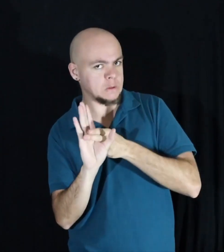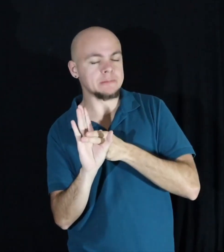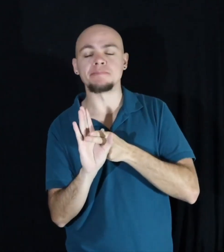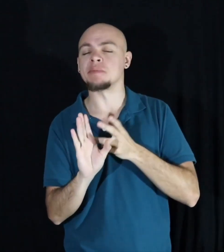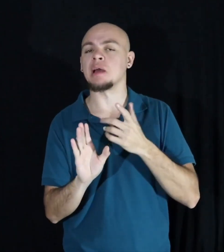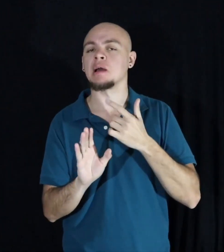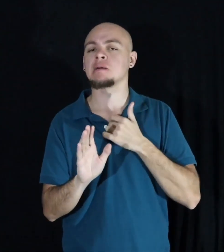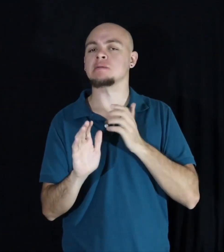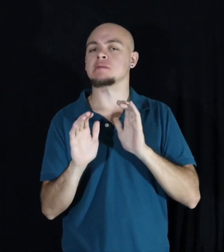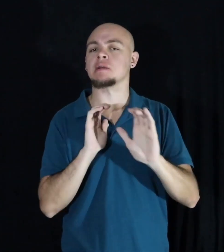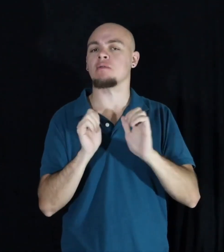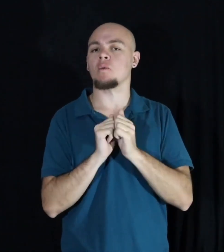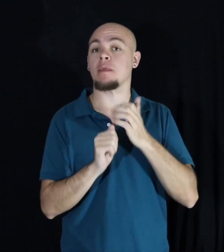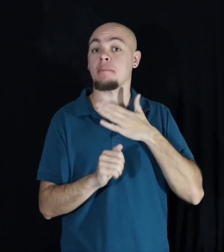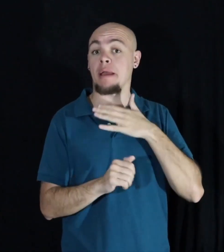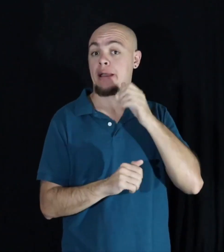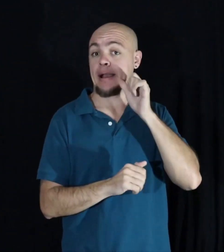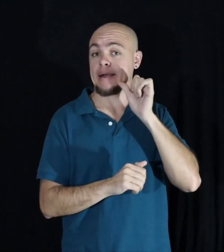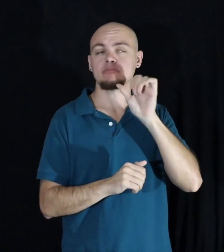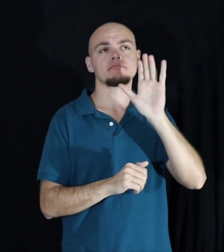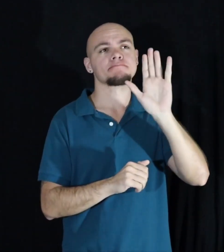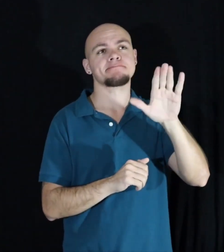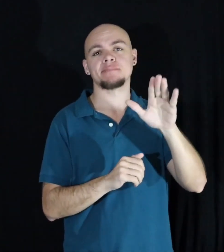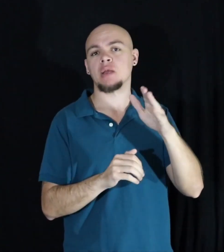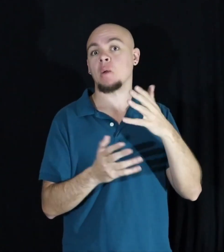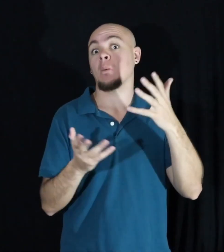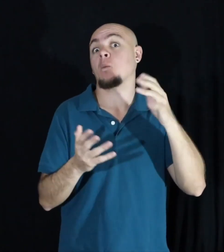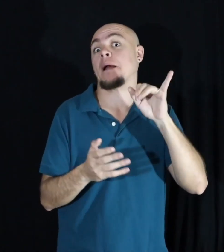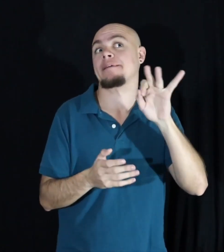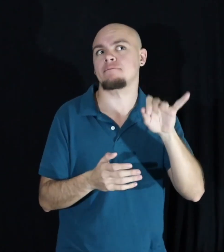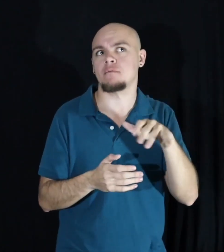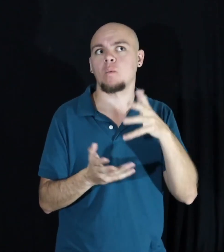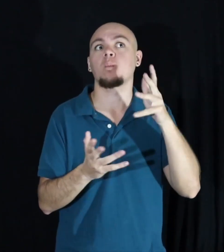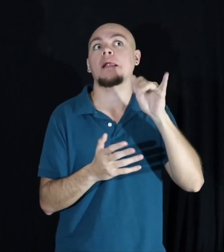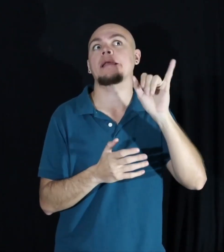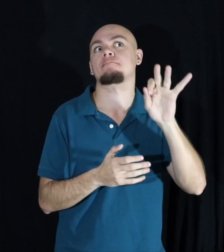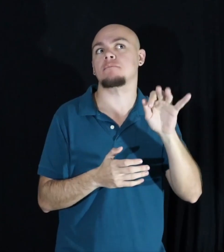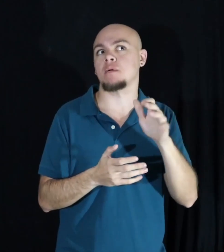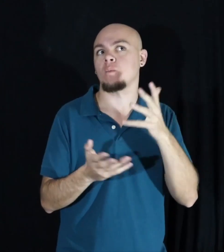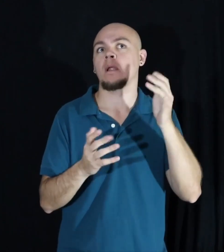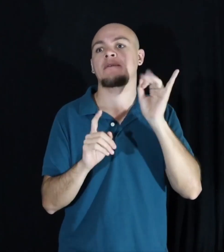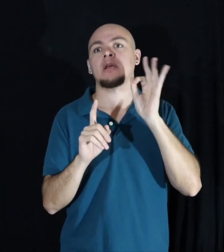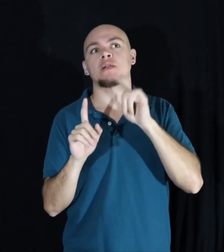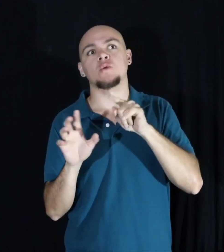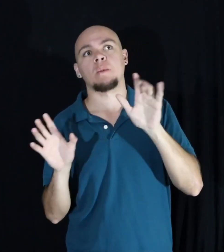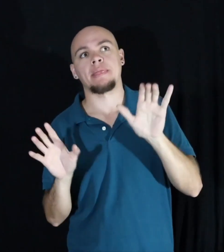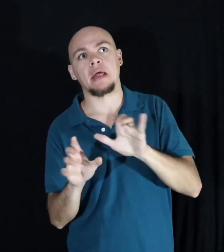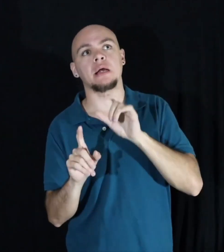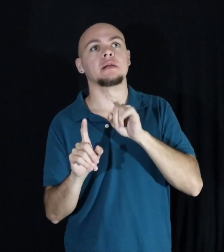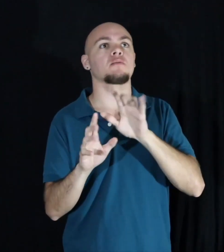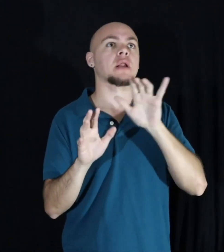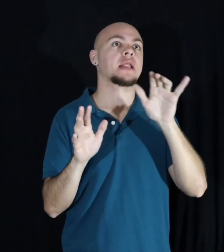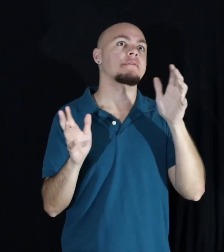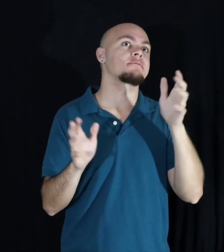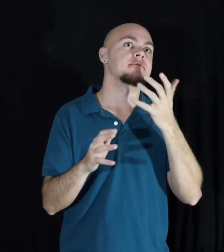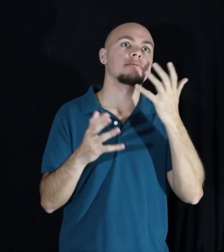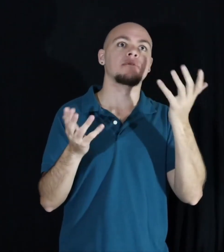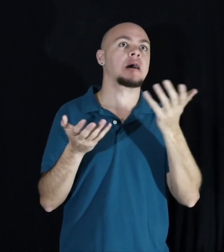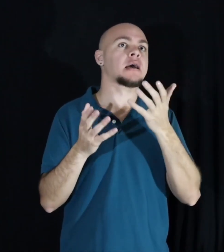a conversation with my aunt, and it was full of what ifs. What if I do this? What if I embark in this